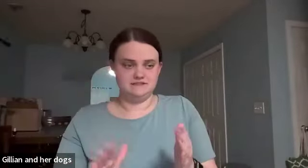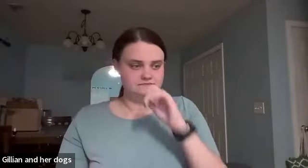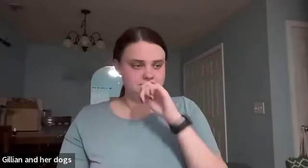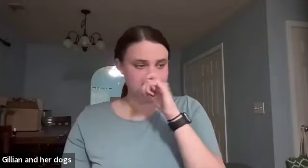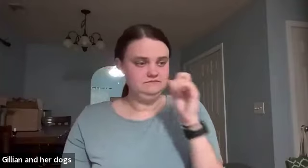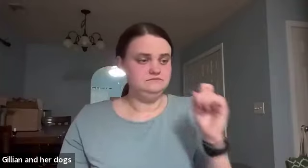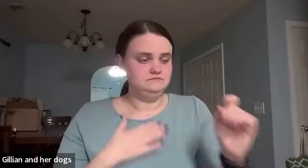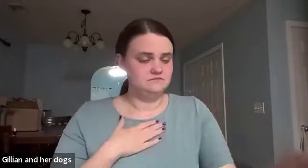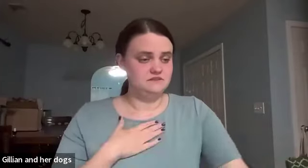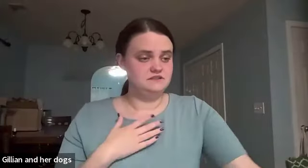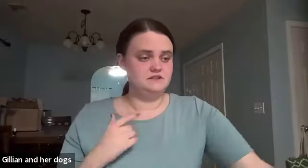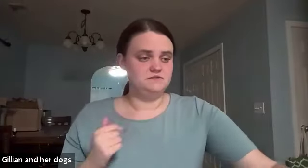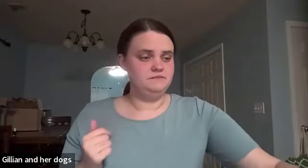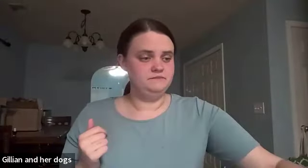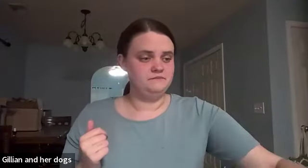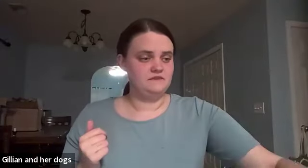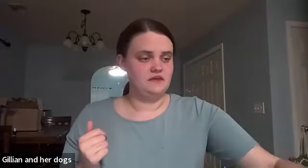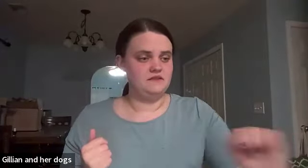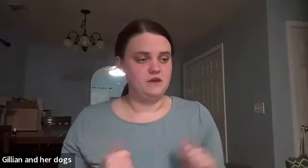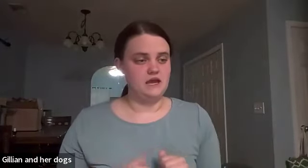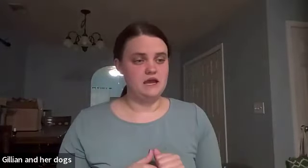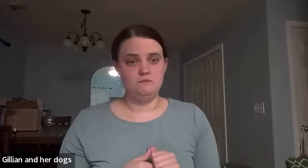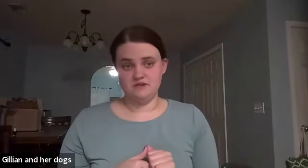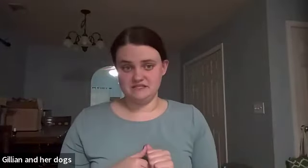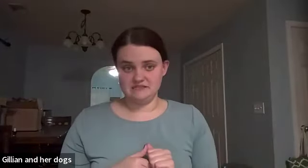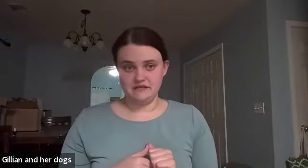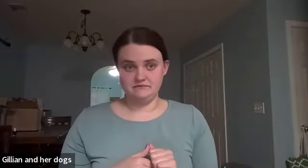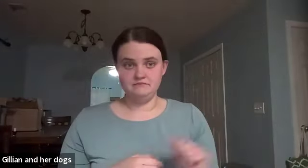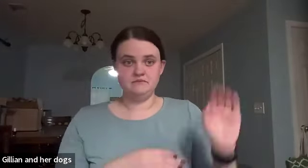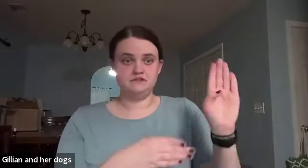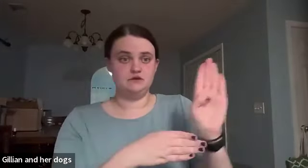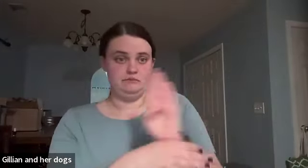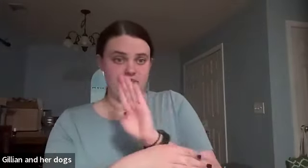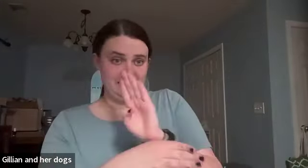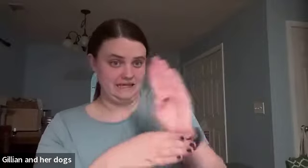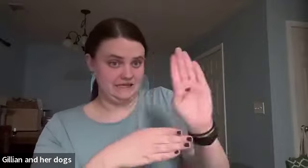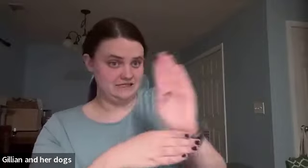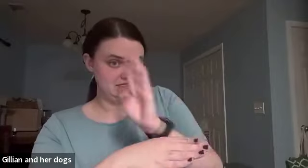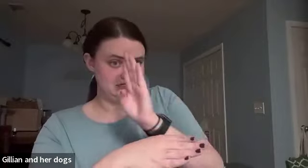scientist. Excuse me. Then we have businessman, so